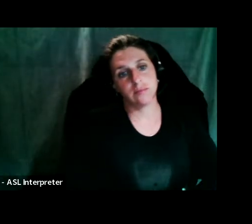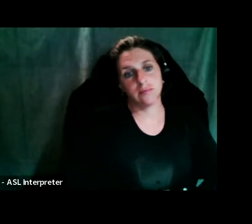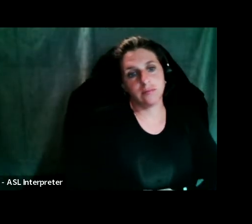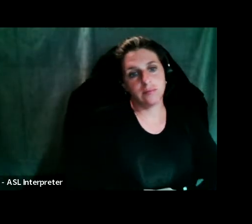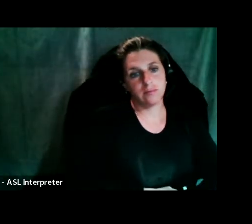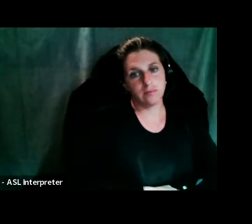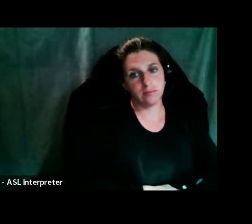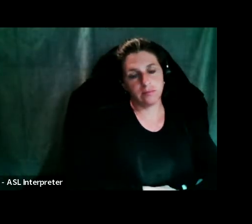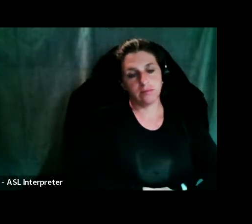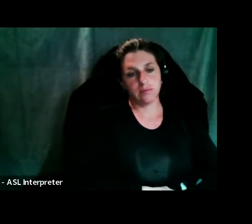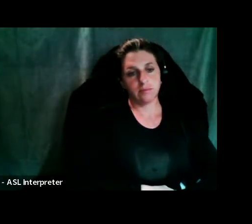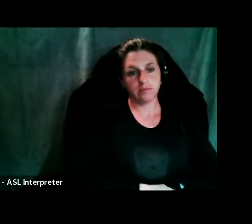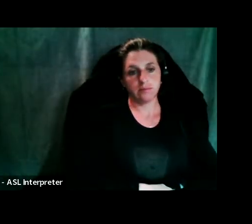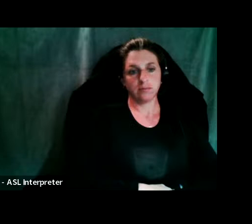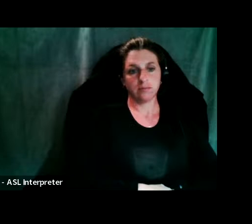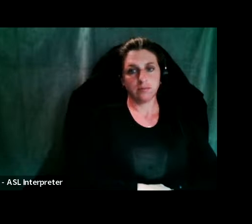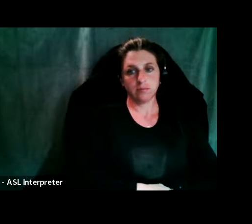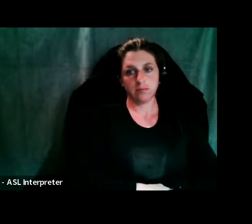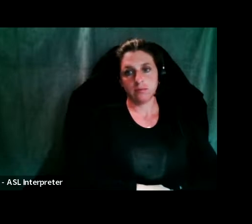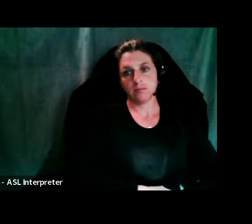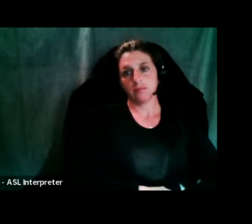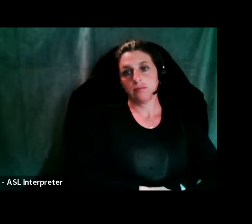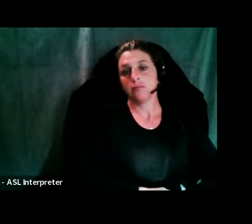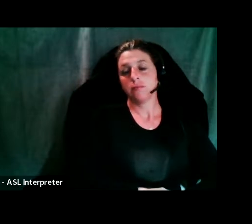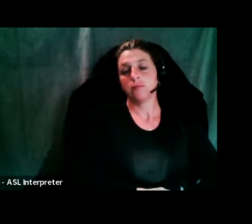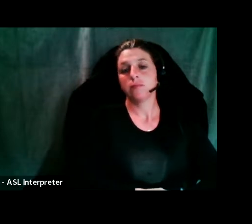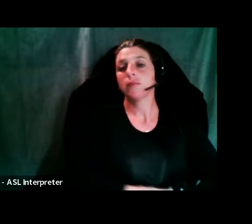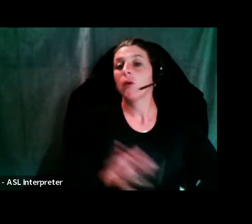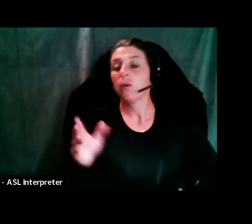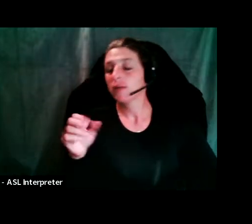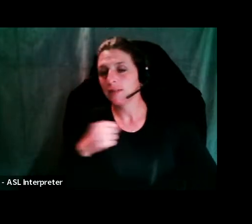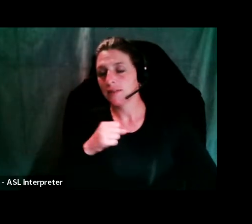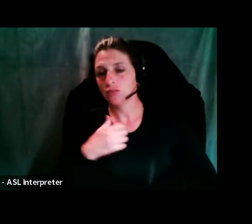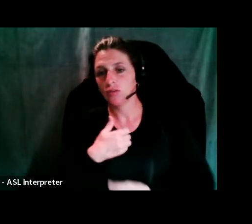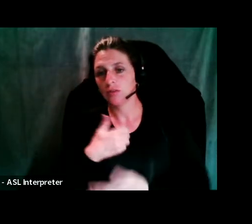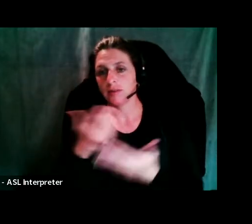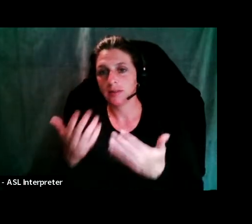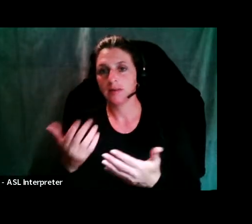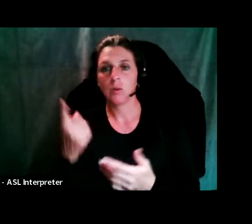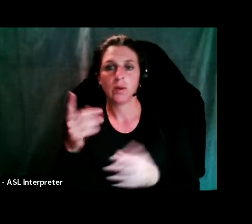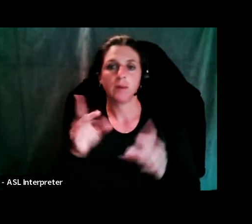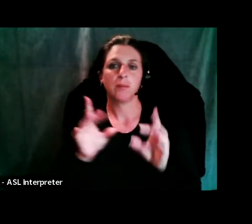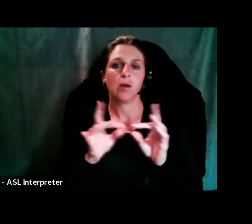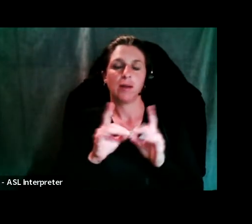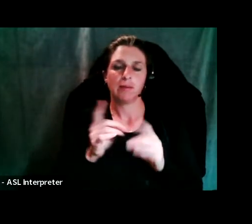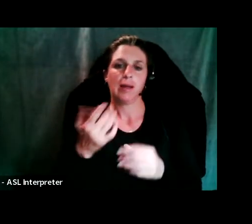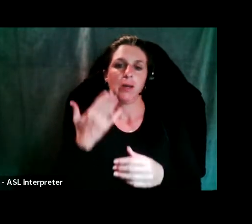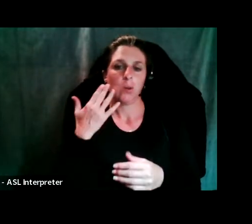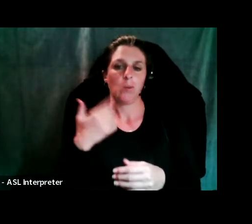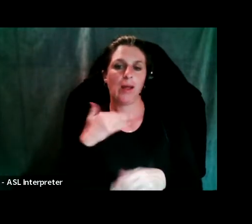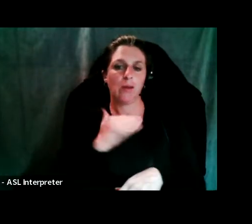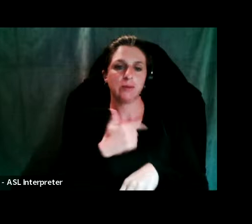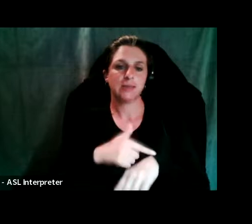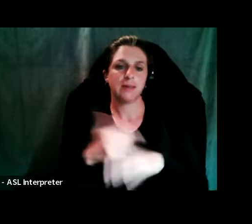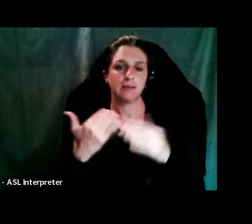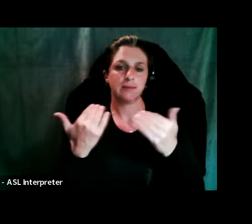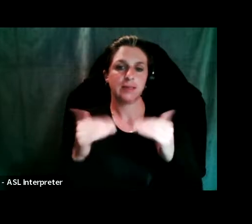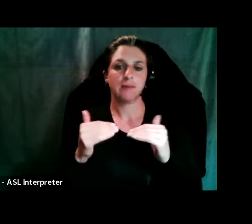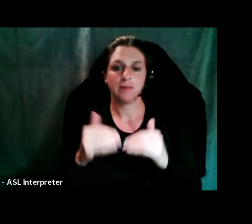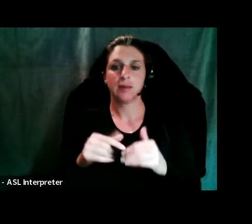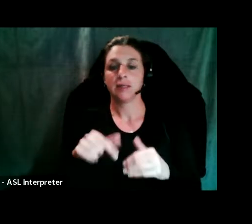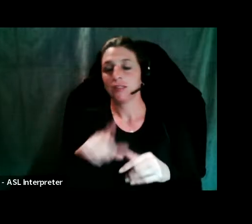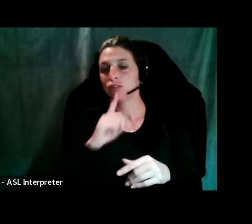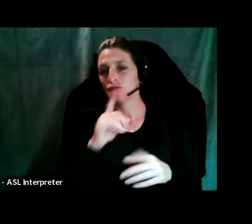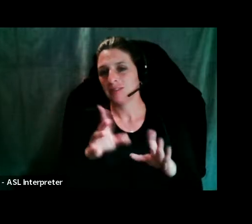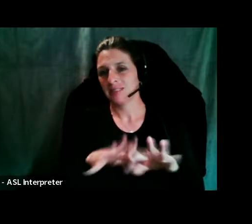Oh yes, sorry, go ahead. I just have one more comment. I know we're kind of pressed for time, but that's why you have to say, well, this is really